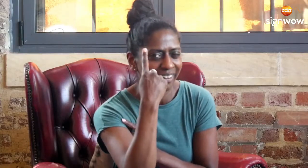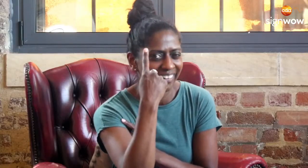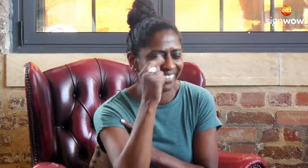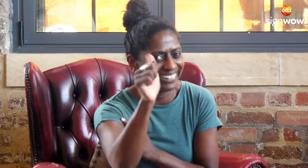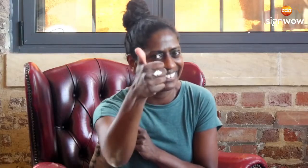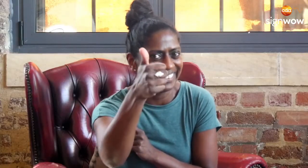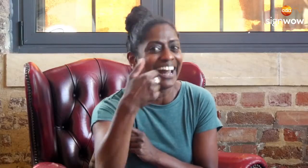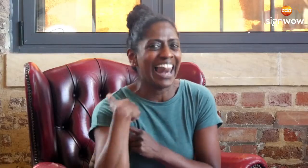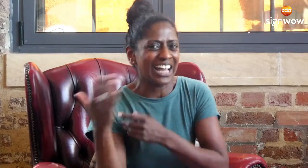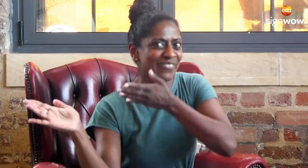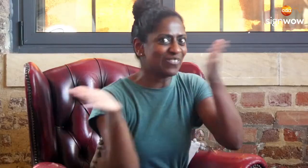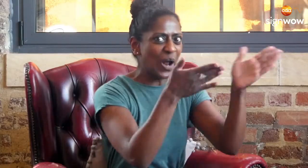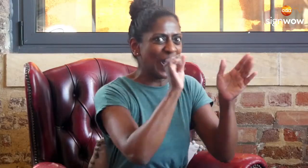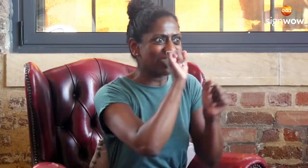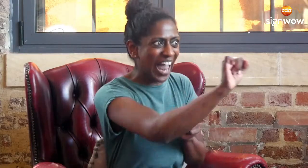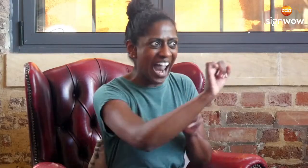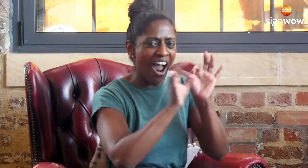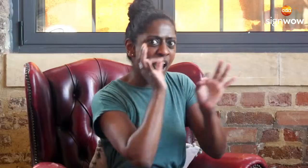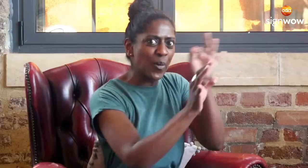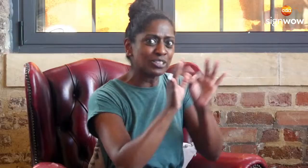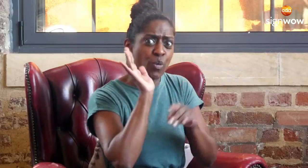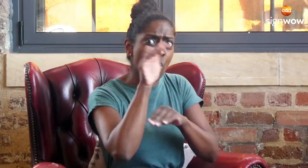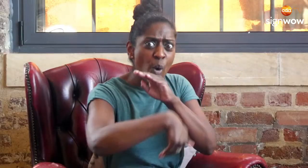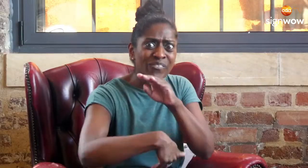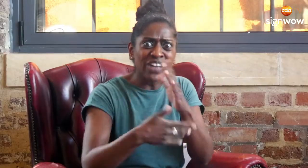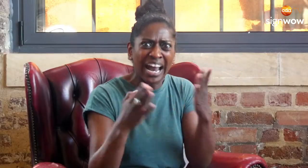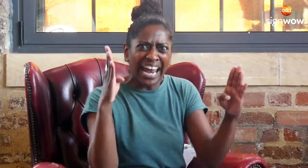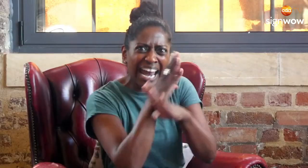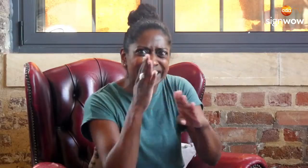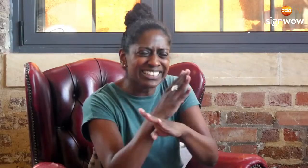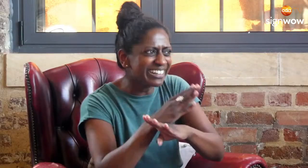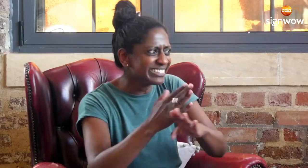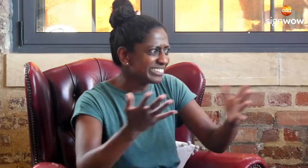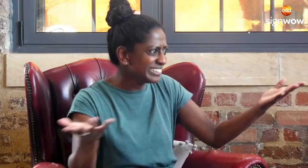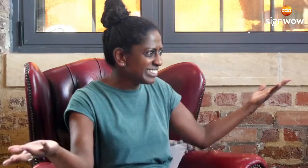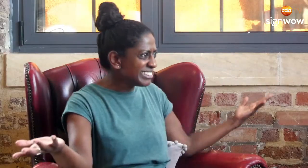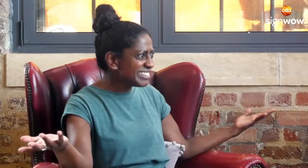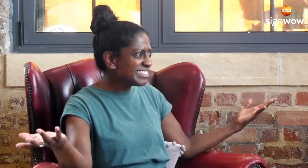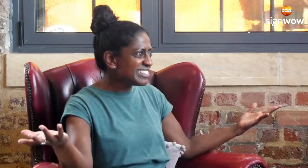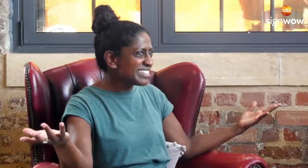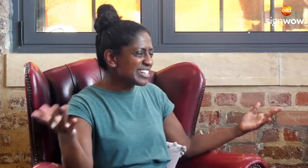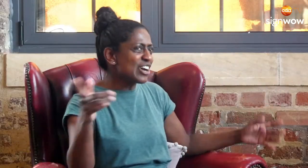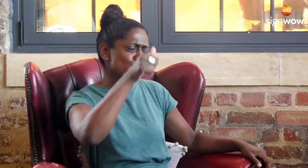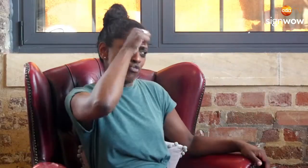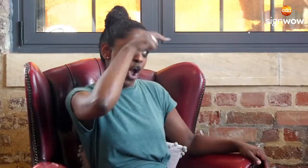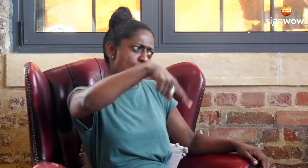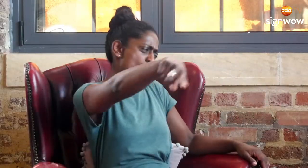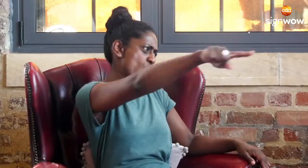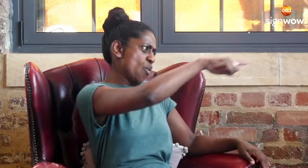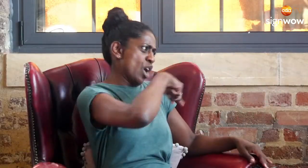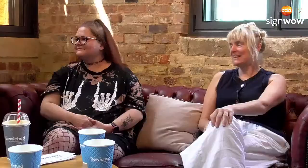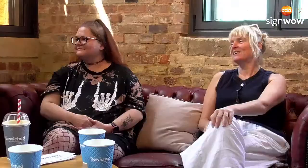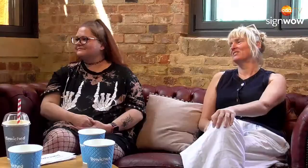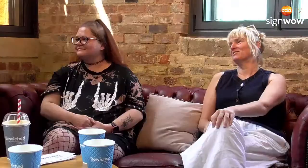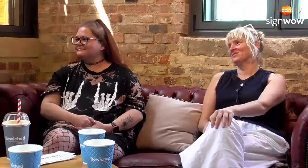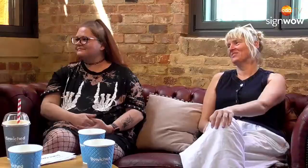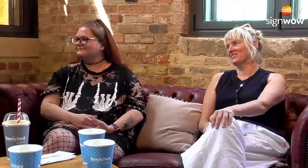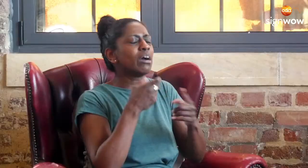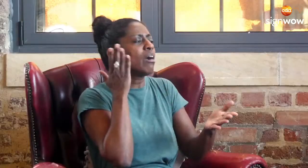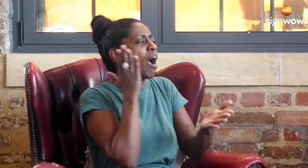one answer. Please let us know in the comments. So now I'm going to have a discussion about the hidden gems